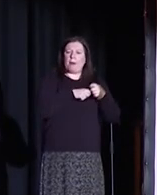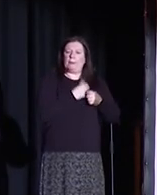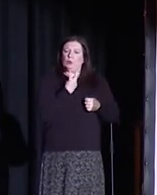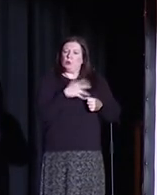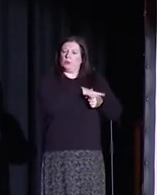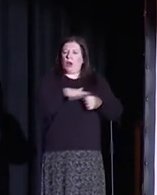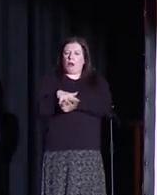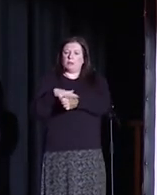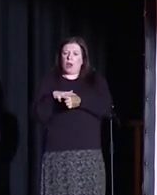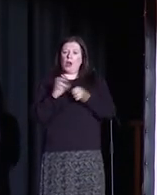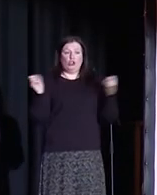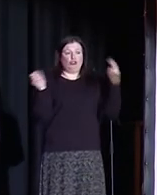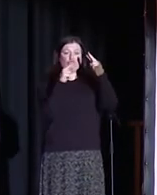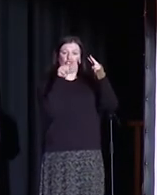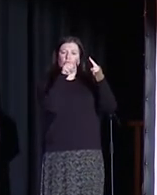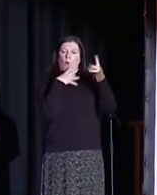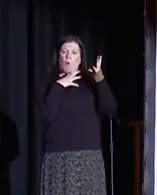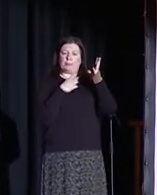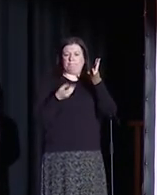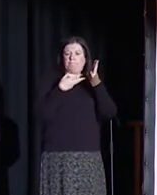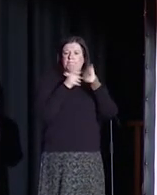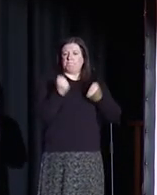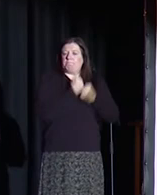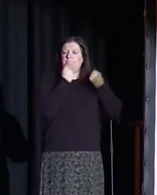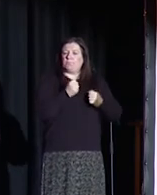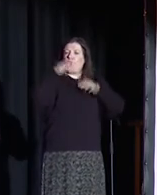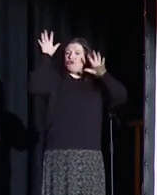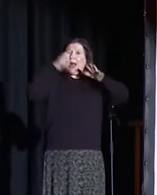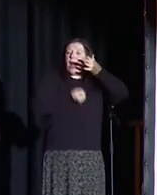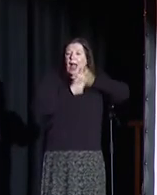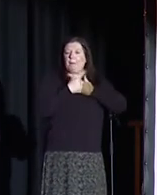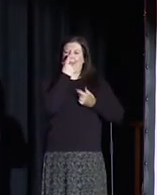to adapt the structure and equipment to deal more robustly with rain.